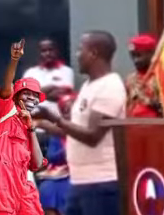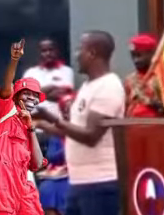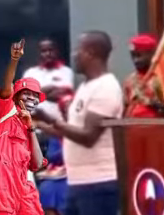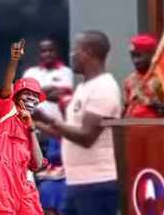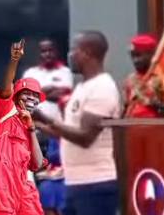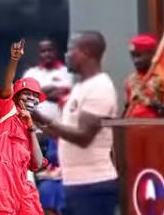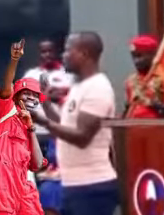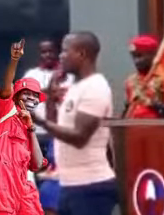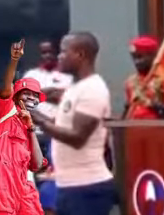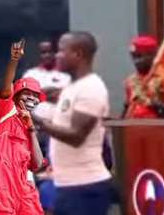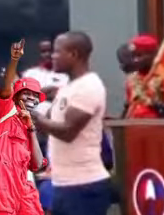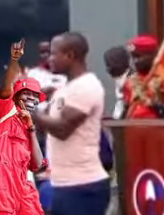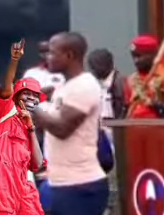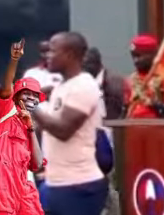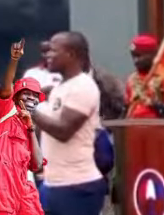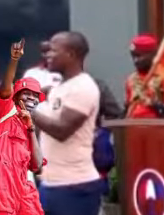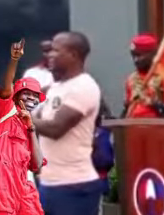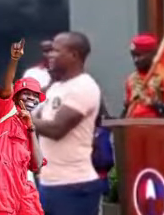all his fingers together.